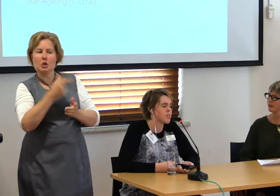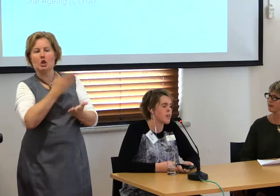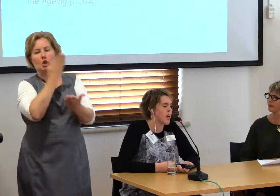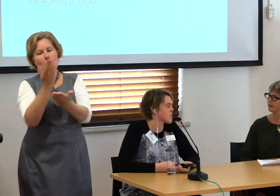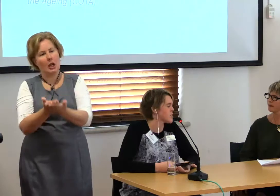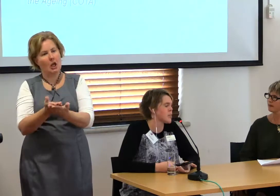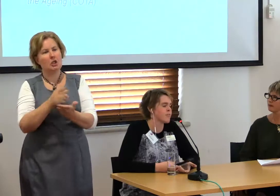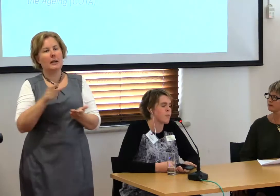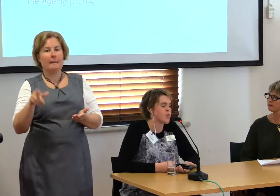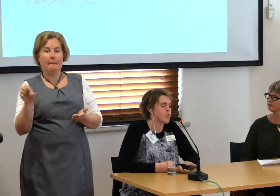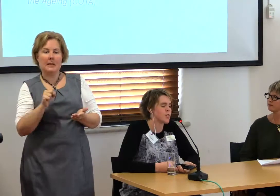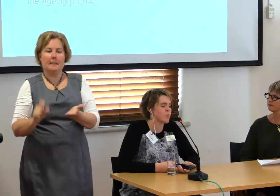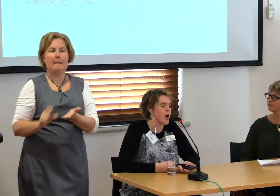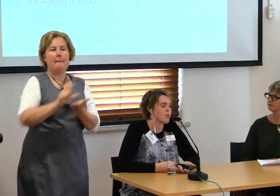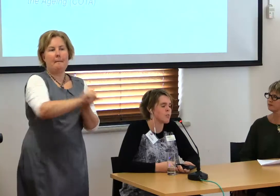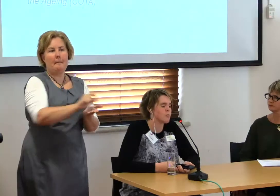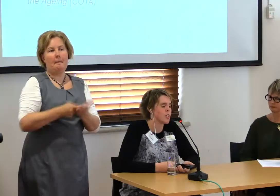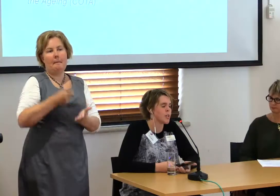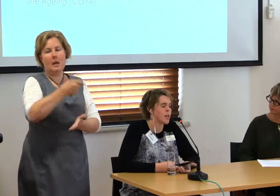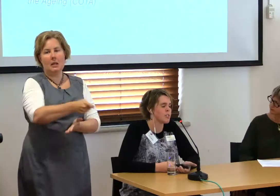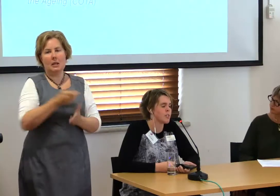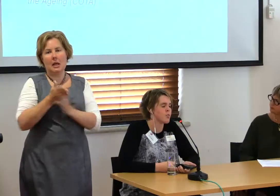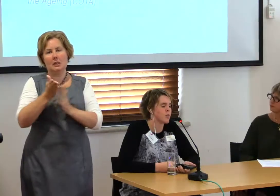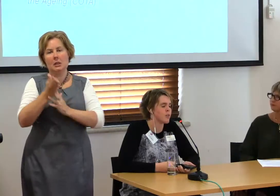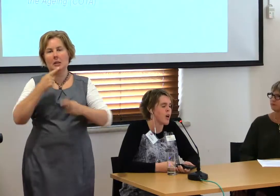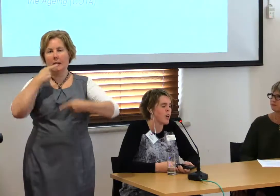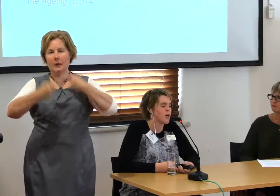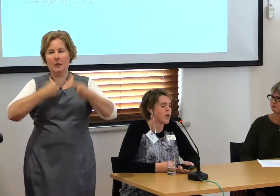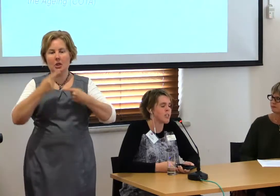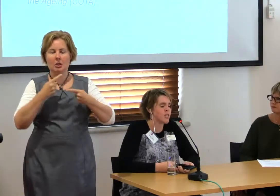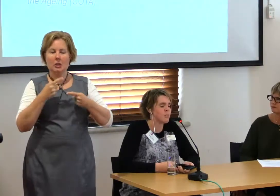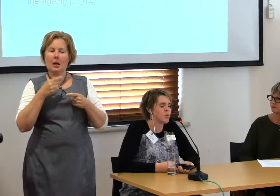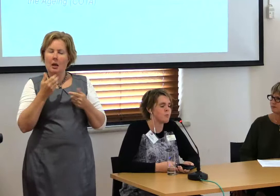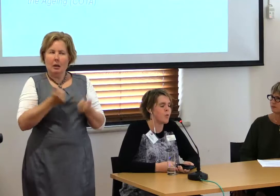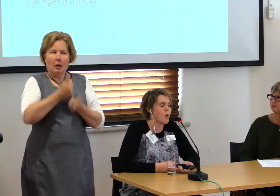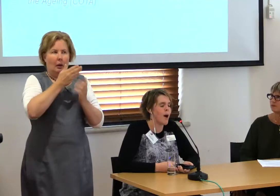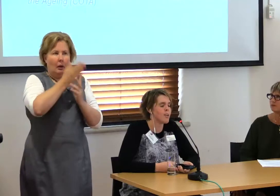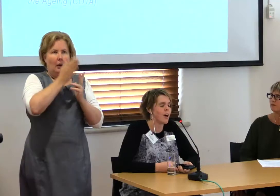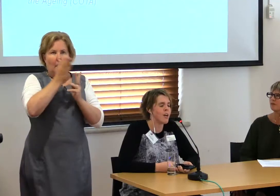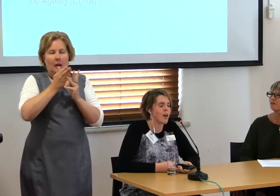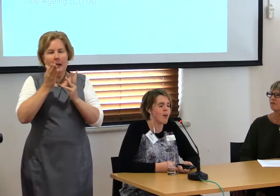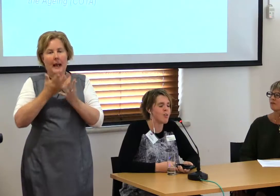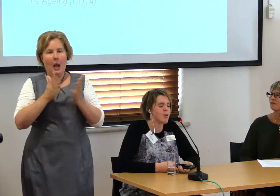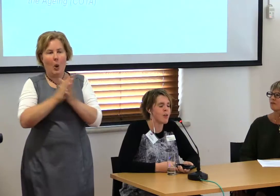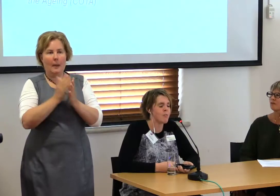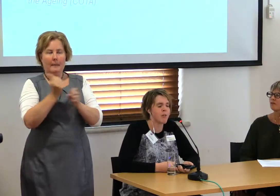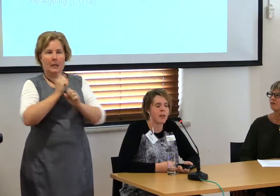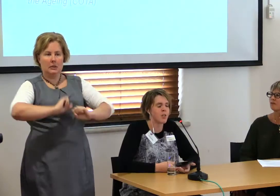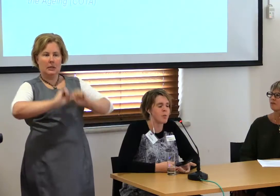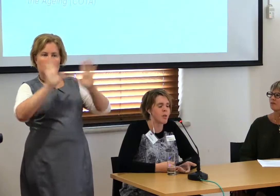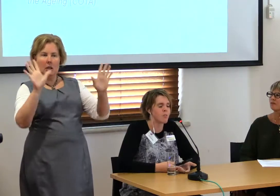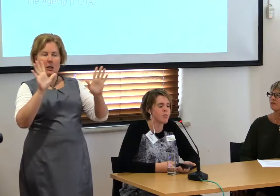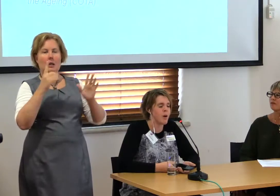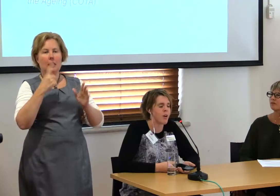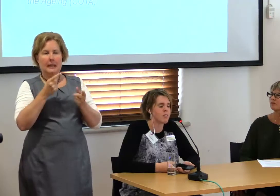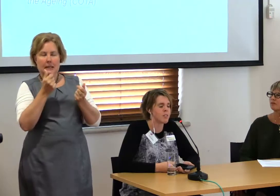it is hard to access the information that's around and really condense it into a digestible format, I encourage you, if you're feeling a little